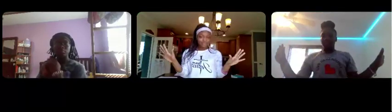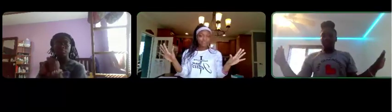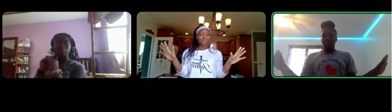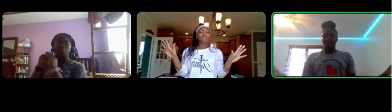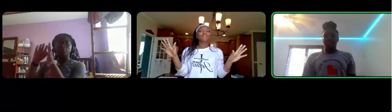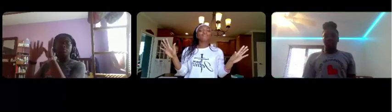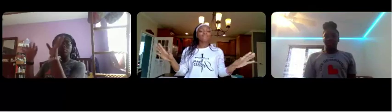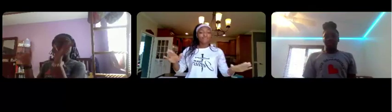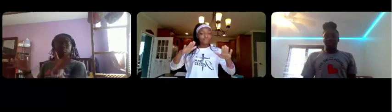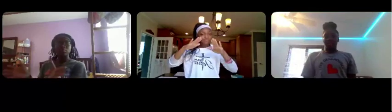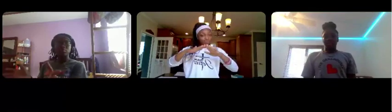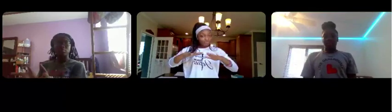clear.